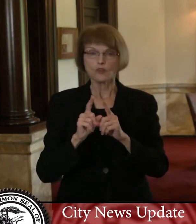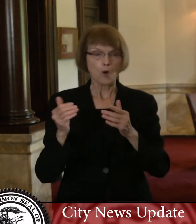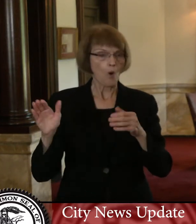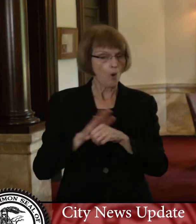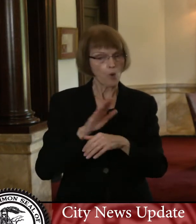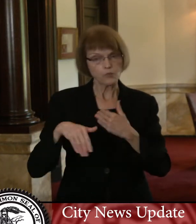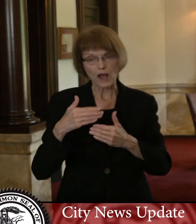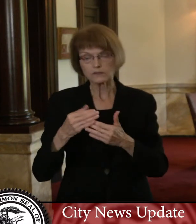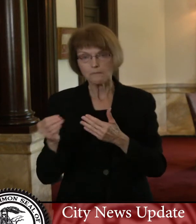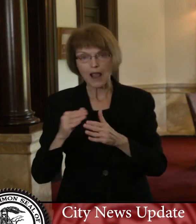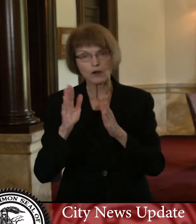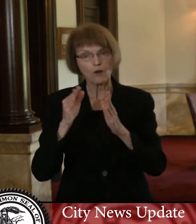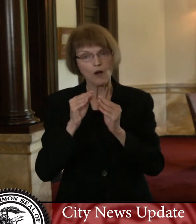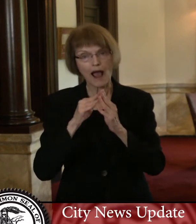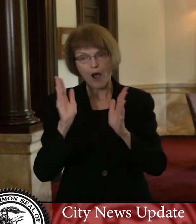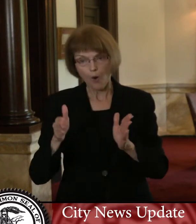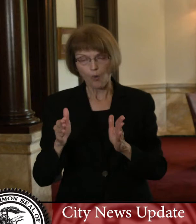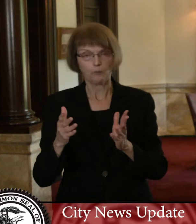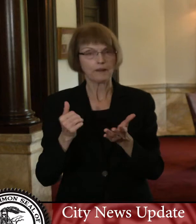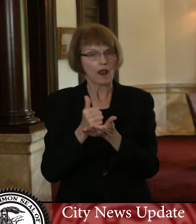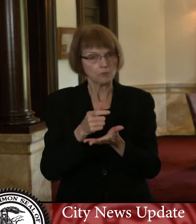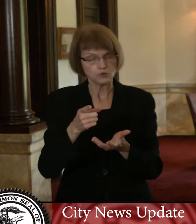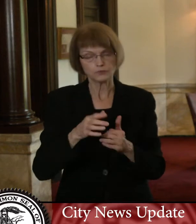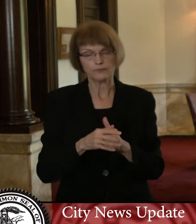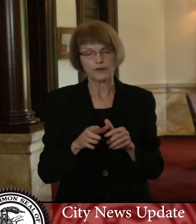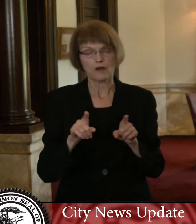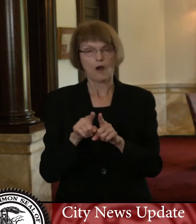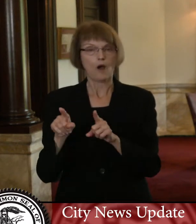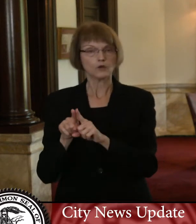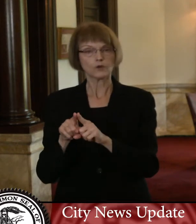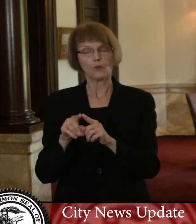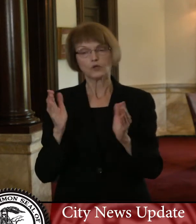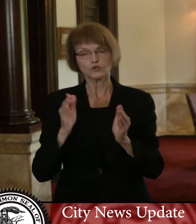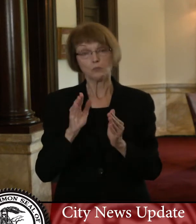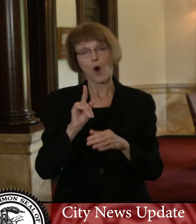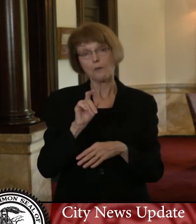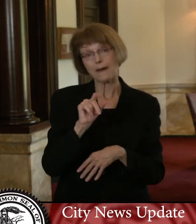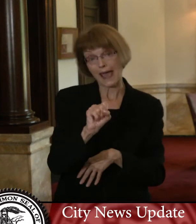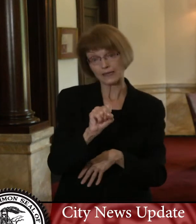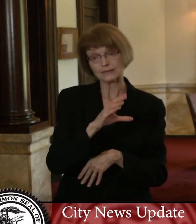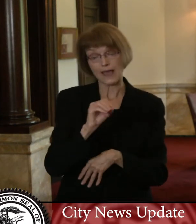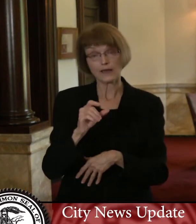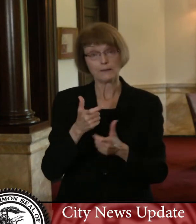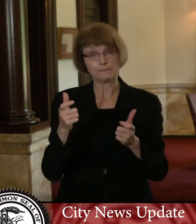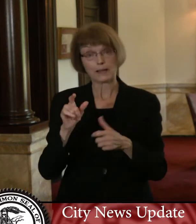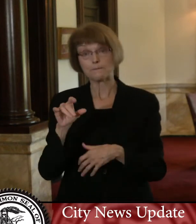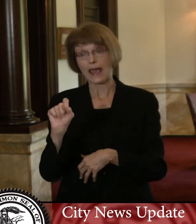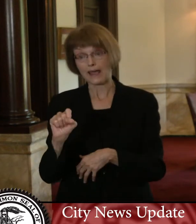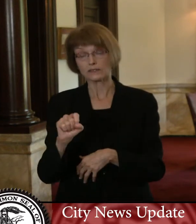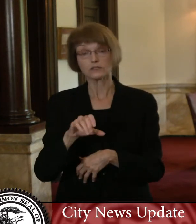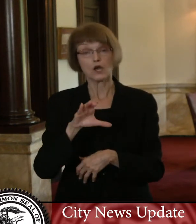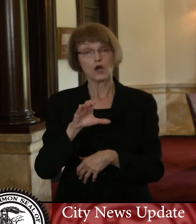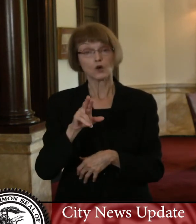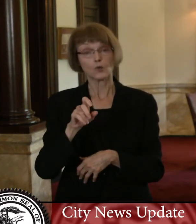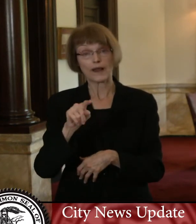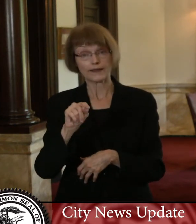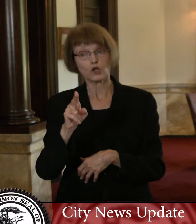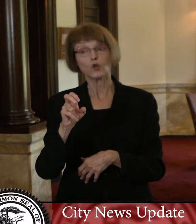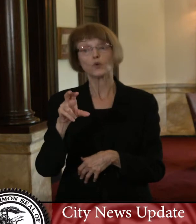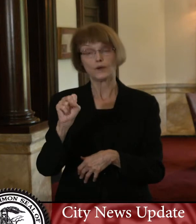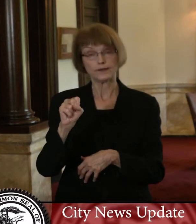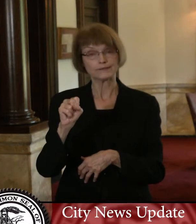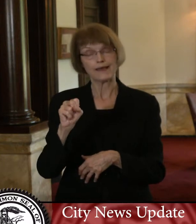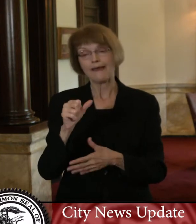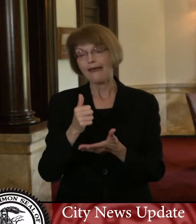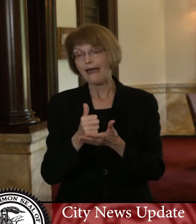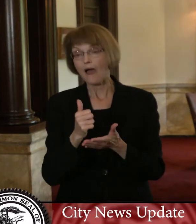many financial institutions across our city, small banks and big banks, and credit unions that can help you with down